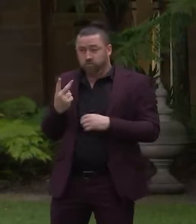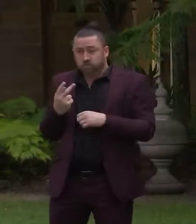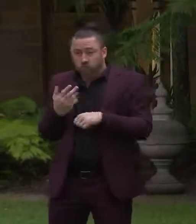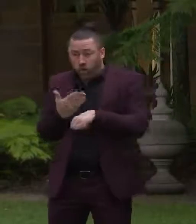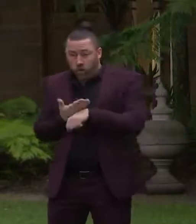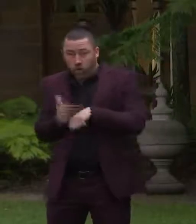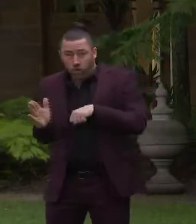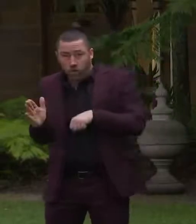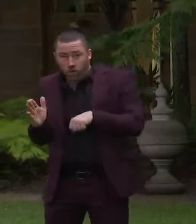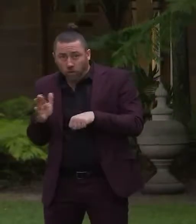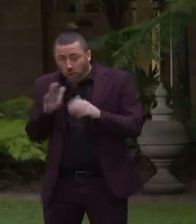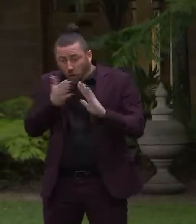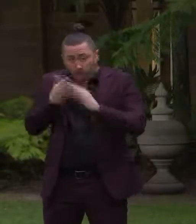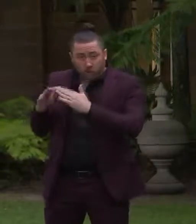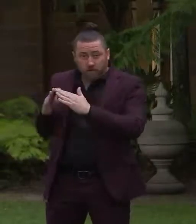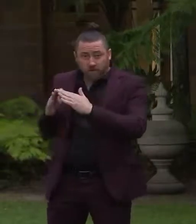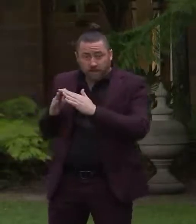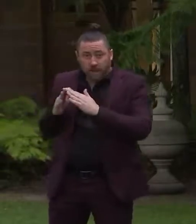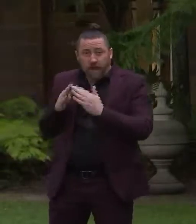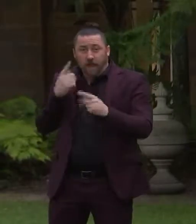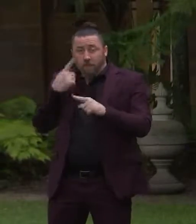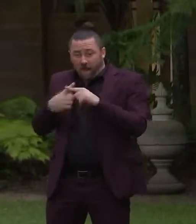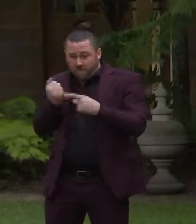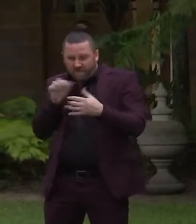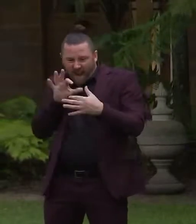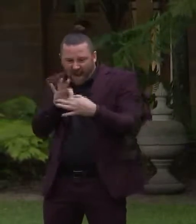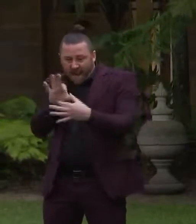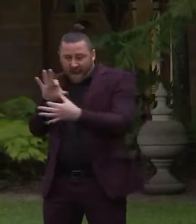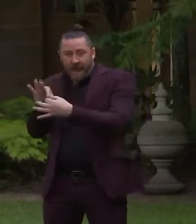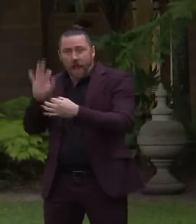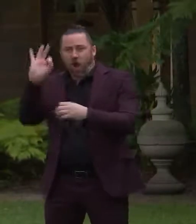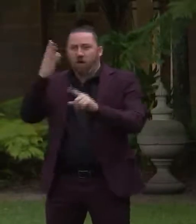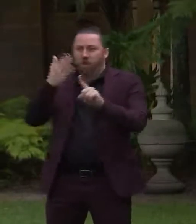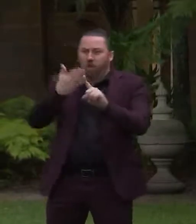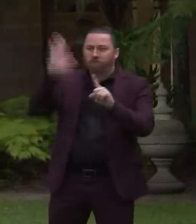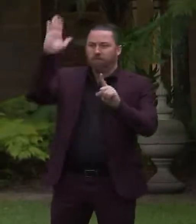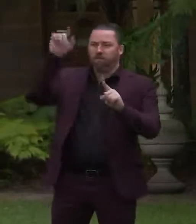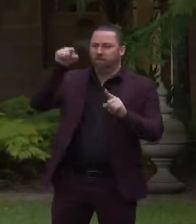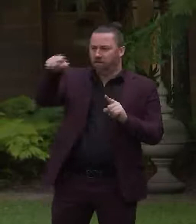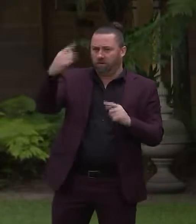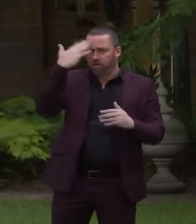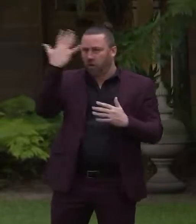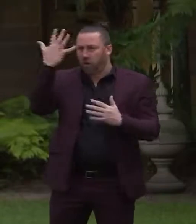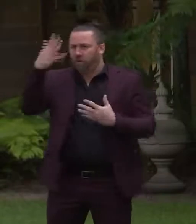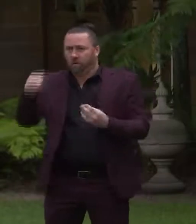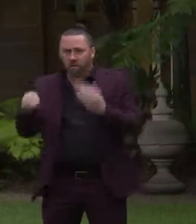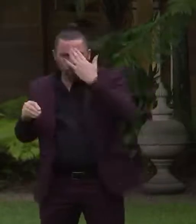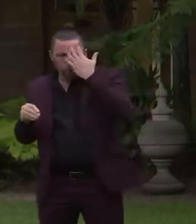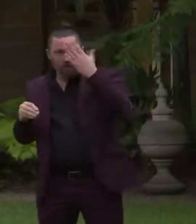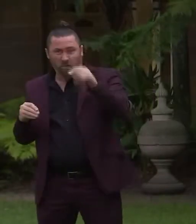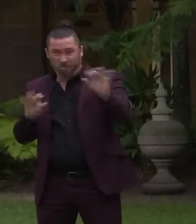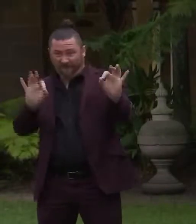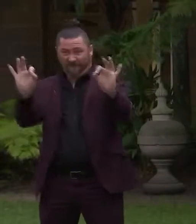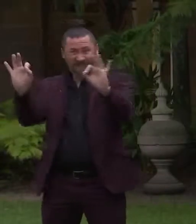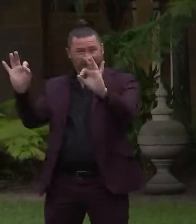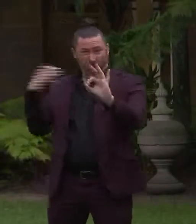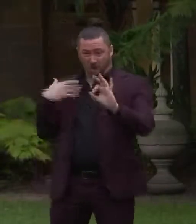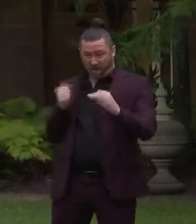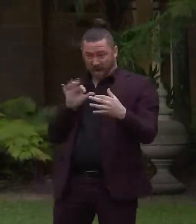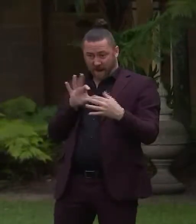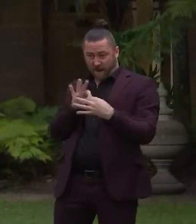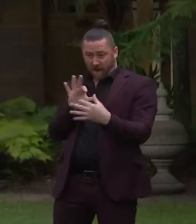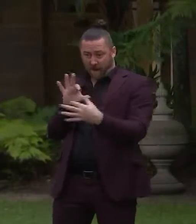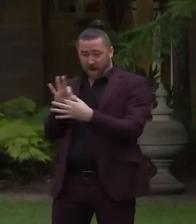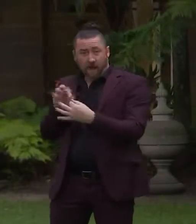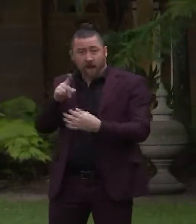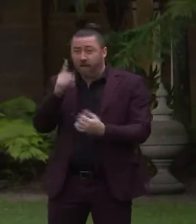we do not have any unlinked community transmission in the southeast or in our state is